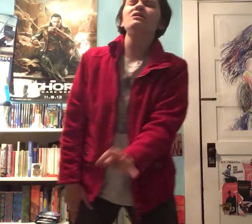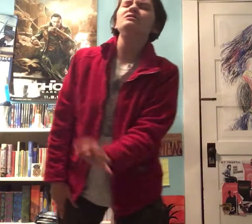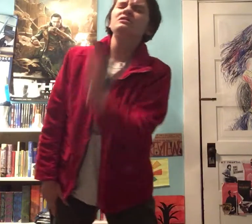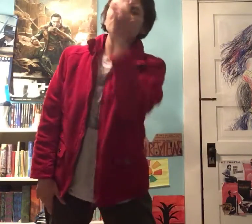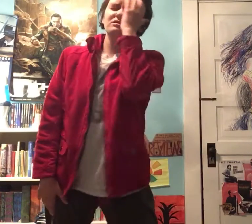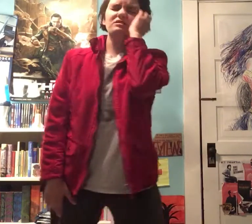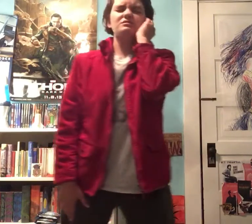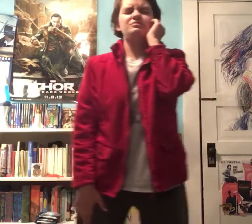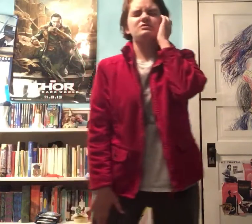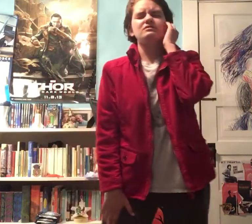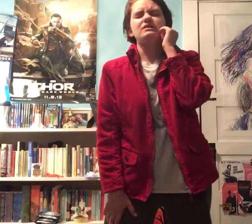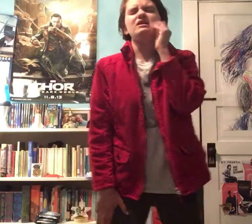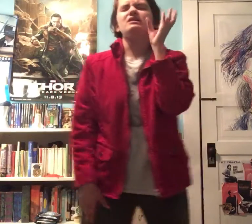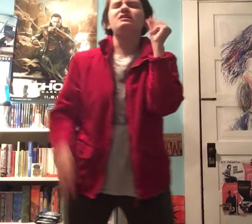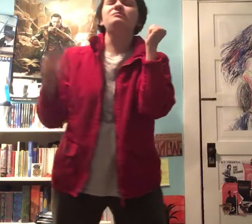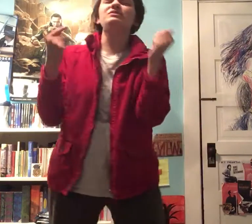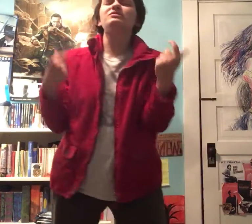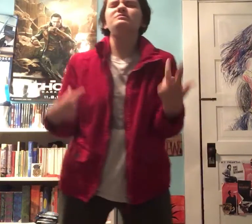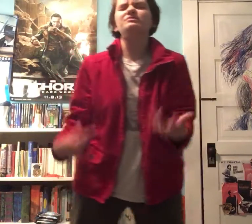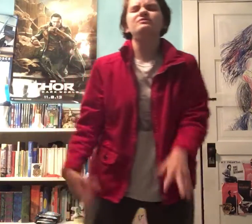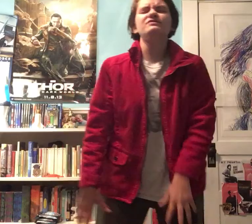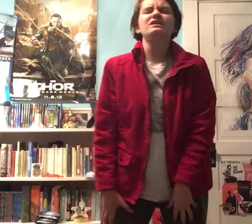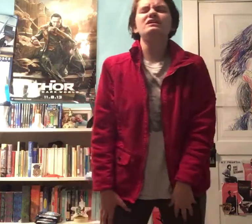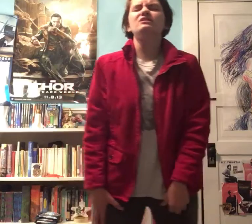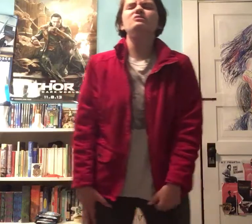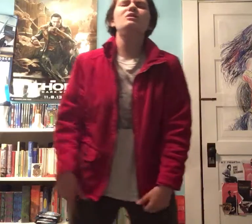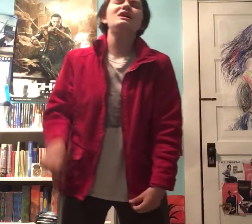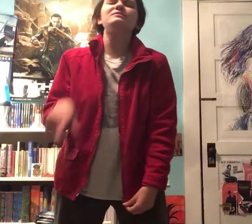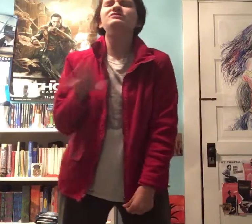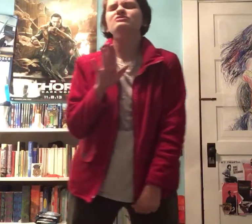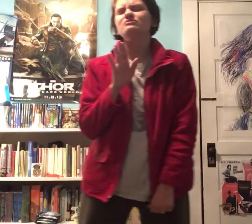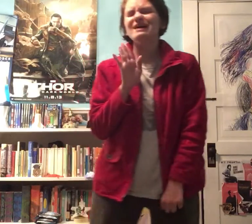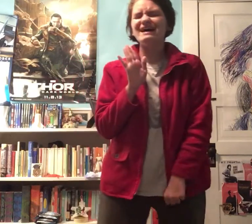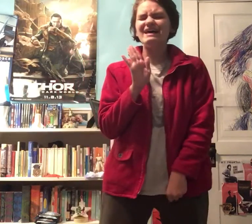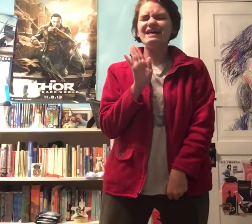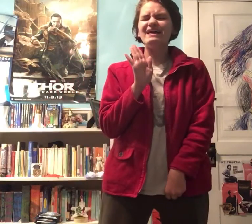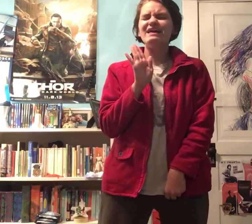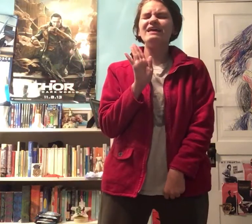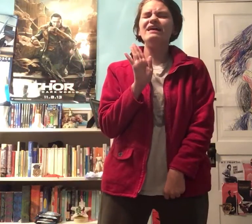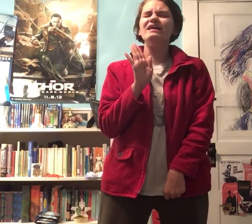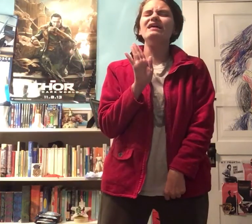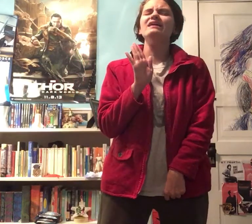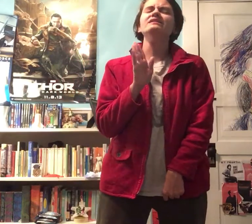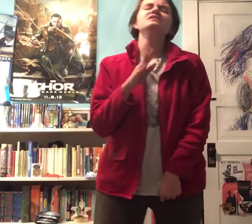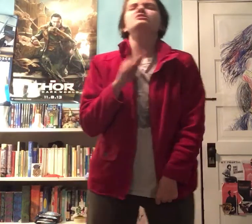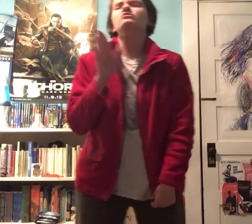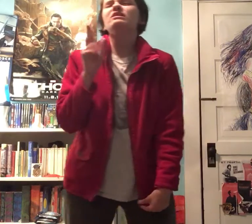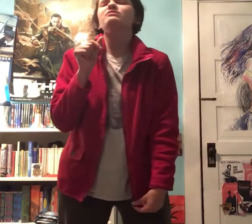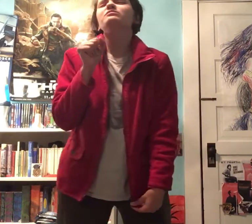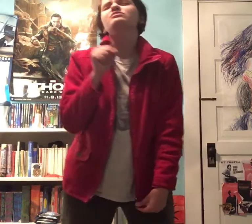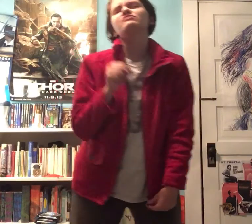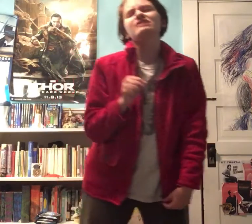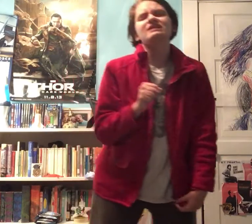Something about, don't need a proof, I'm bulletproof and what I'm doing. The way we're moving,